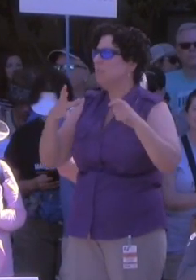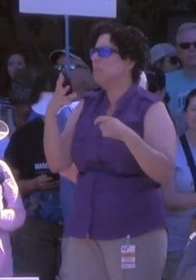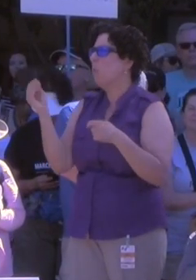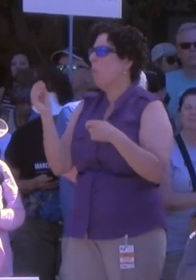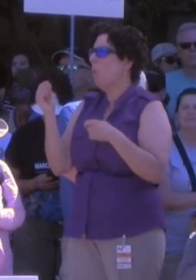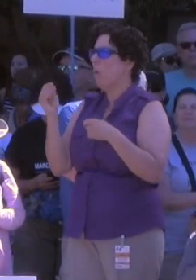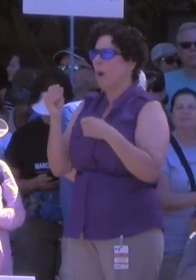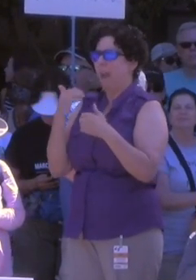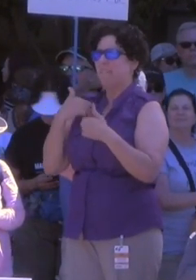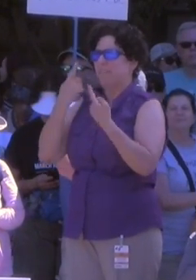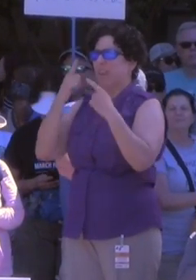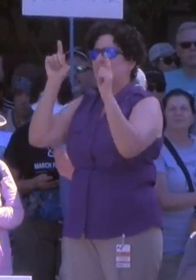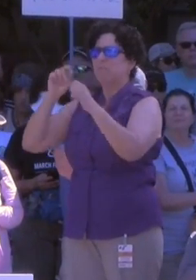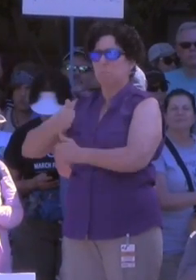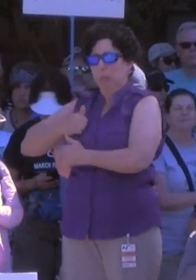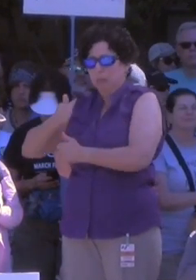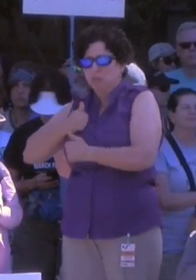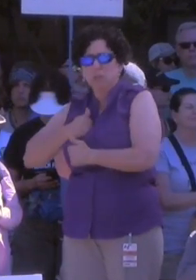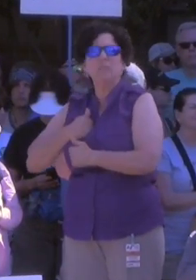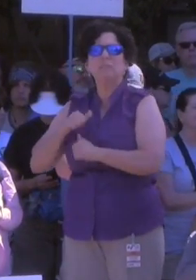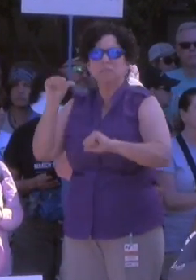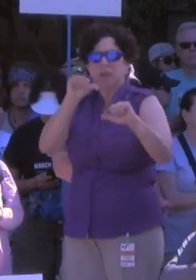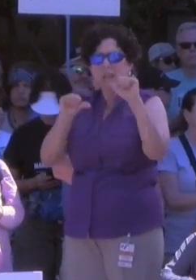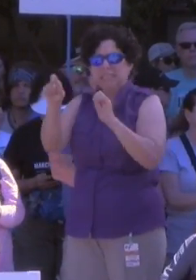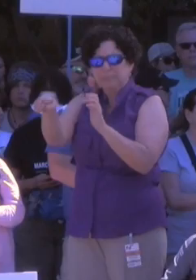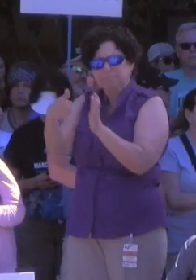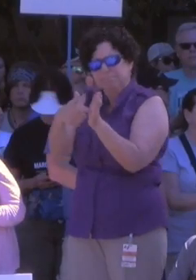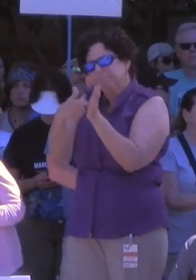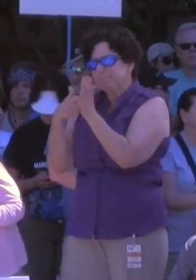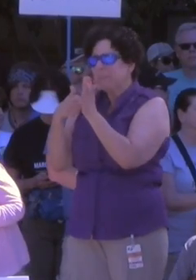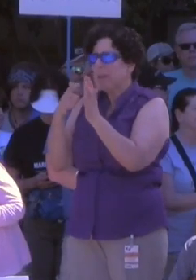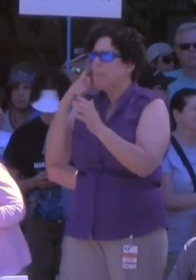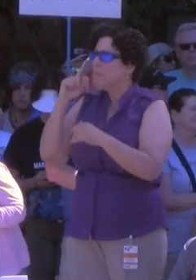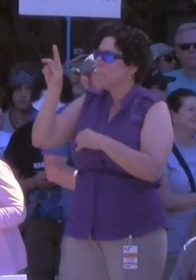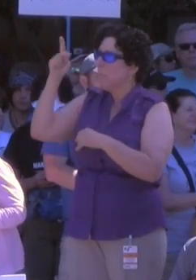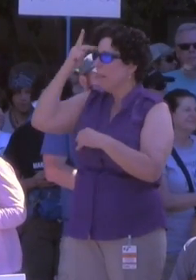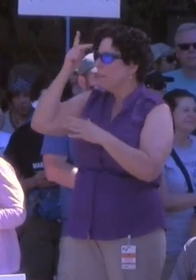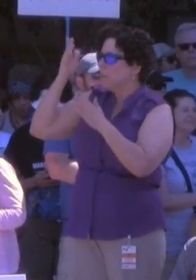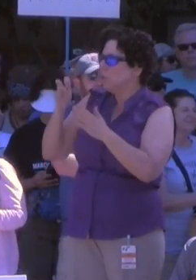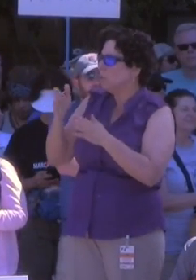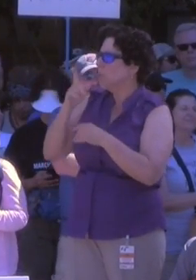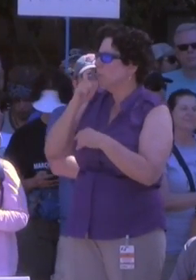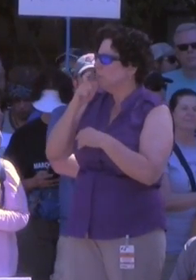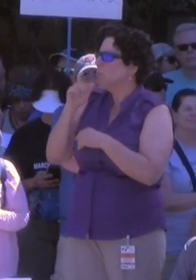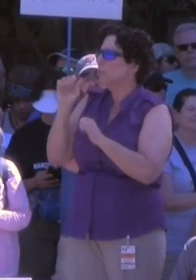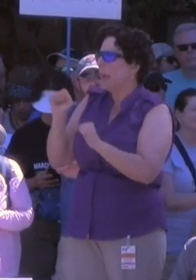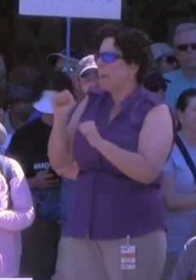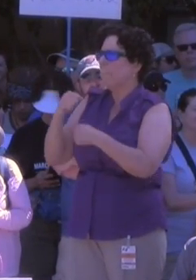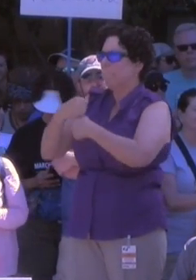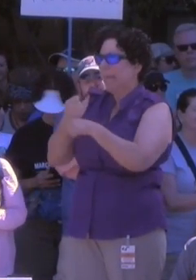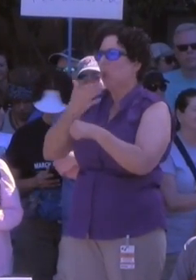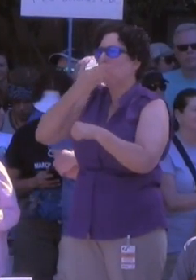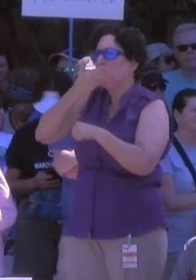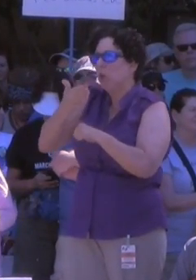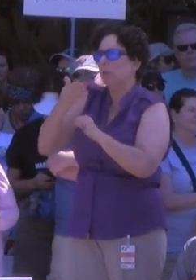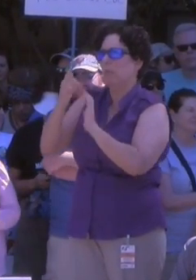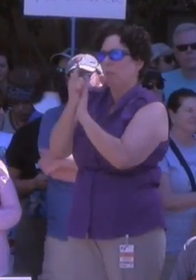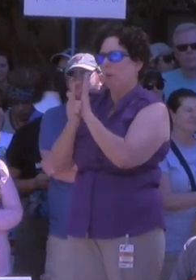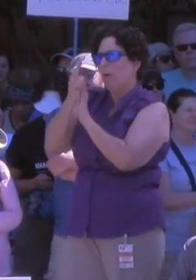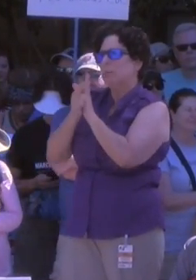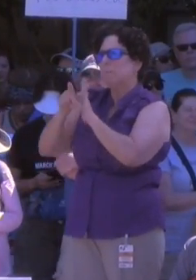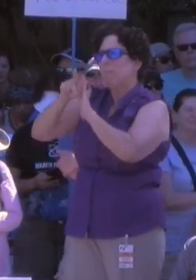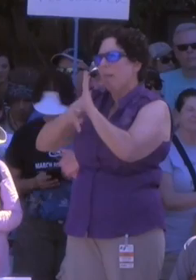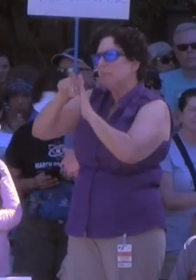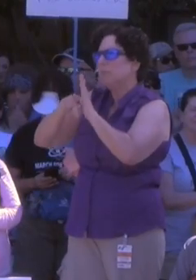having an effective military, science is needed by government officials to make good policy, good